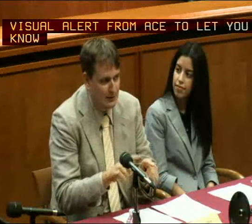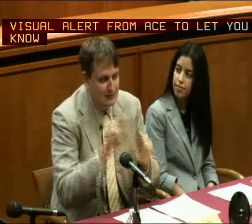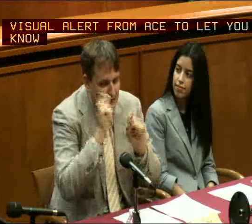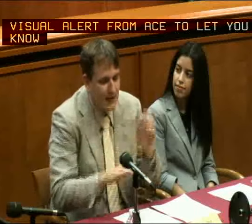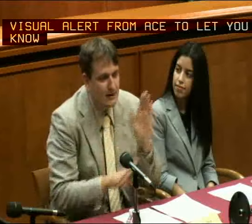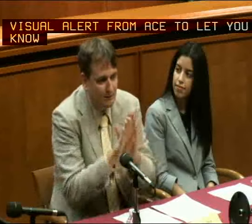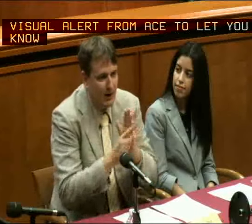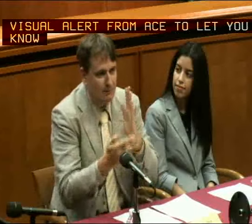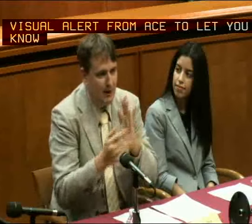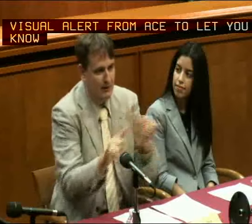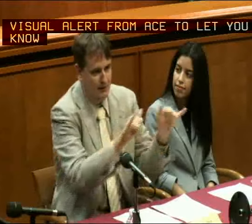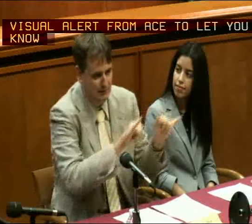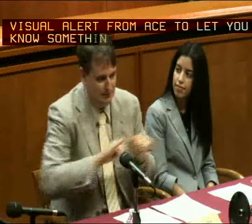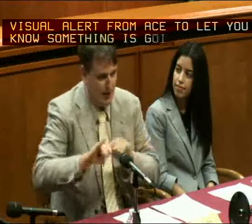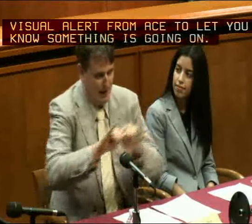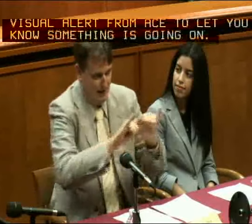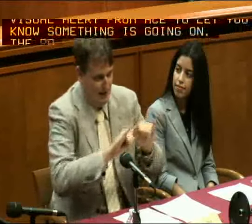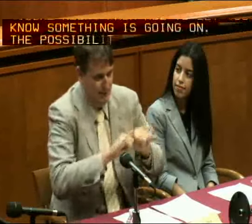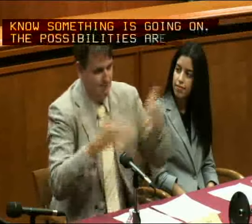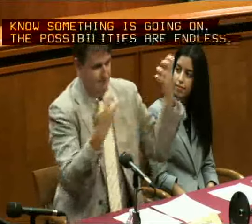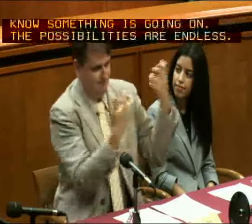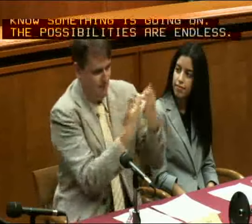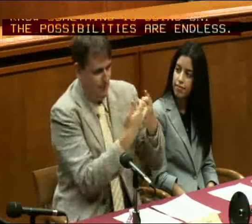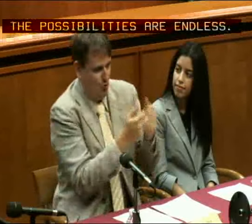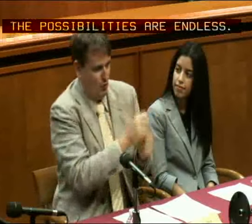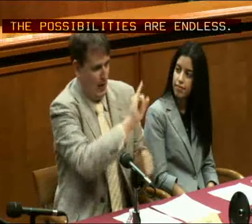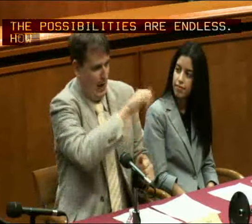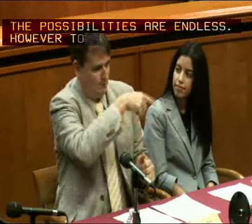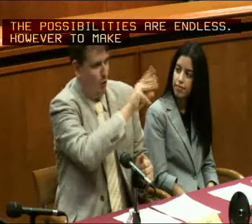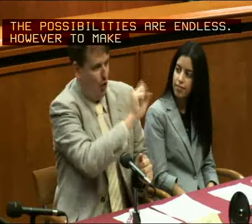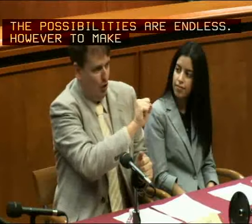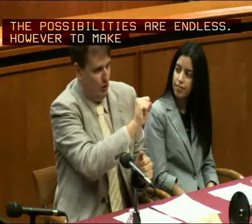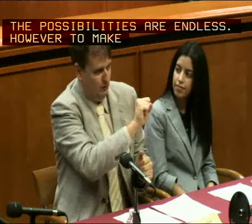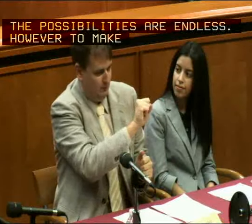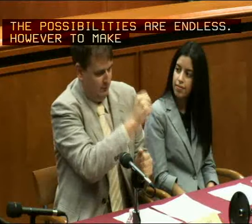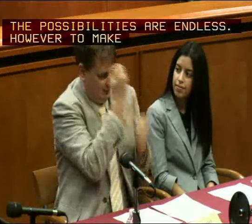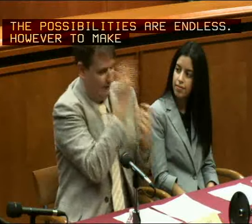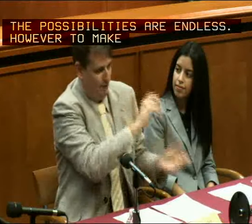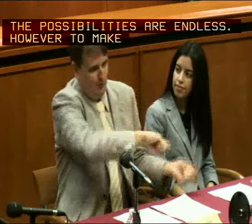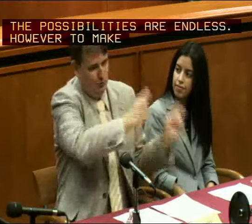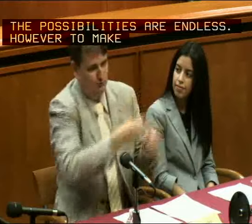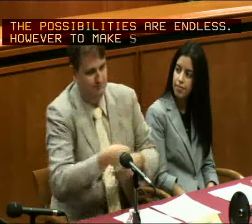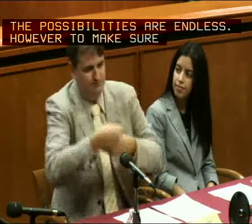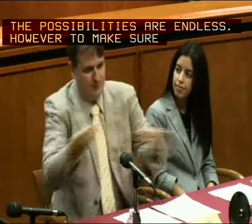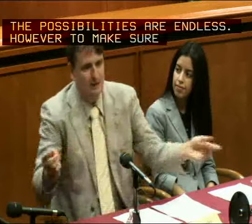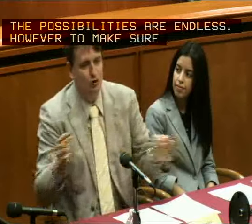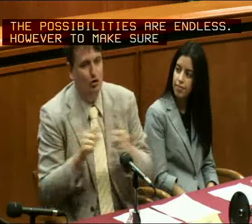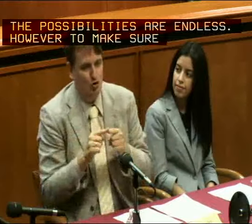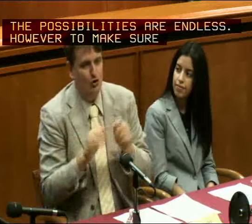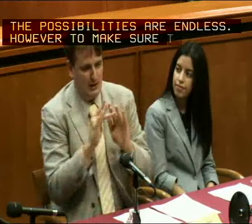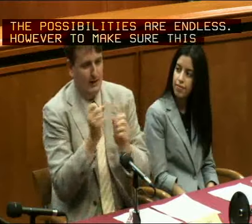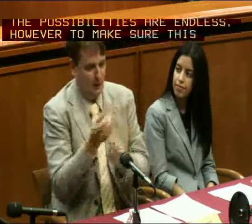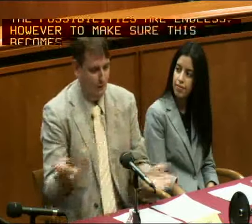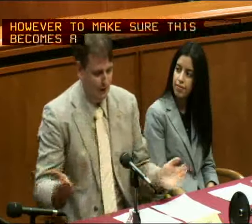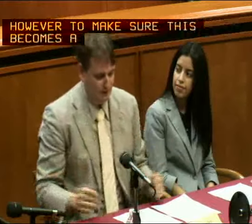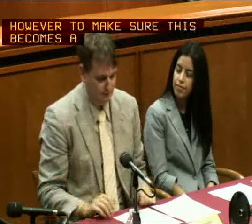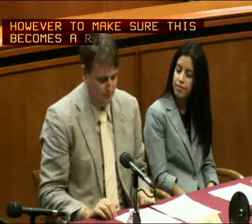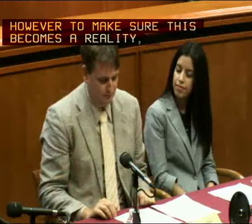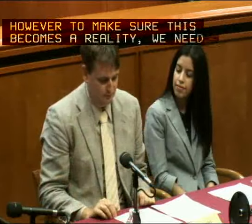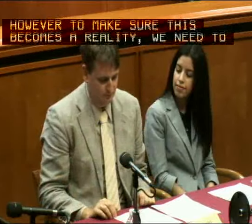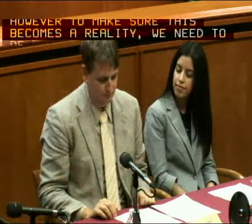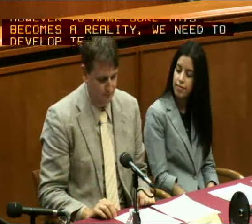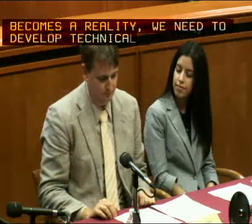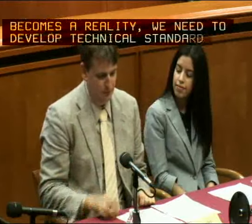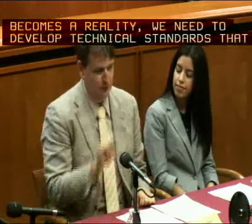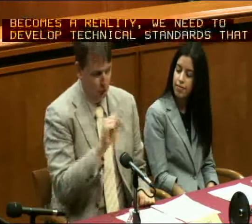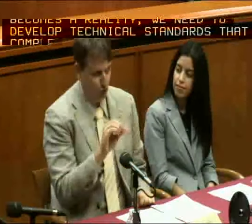that this becomes a reality, we need to develop technical standards that complement the iPause technical standards.